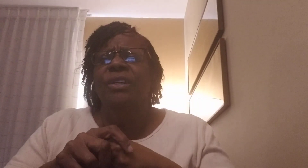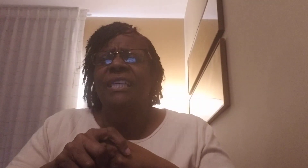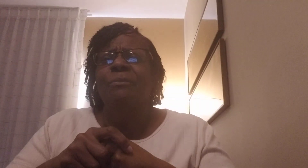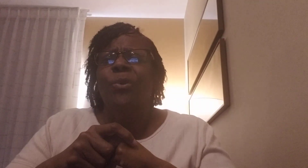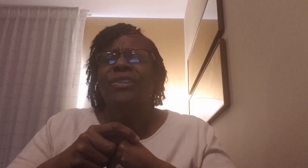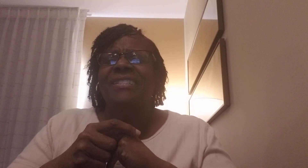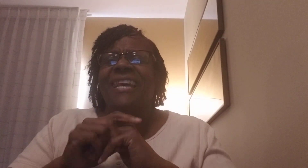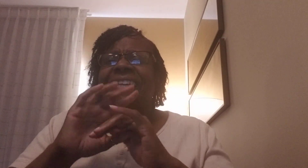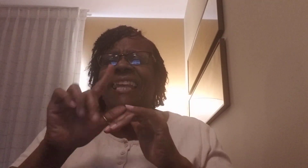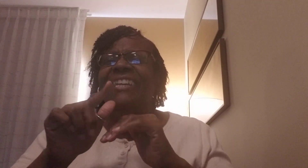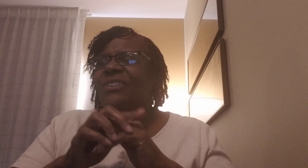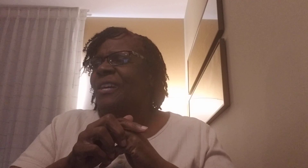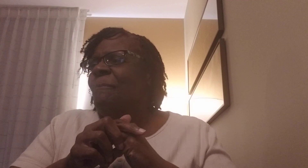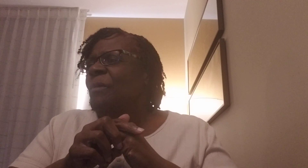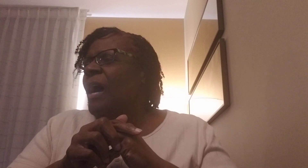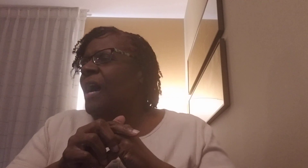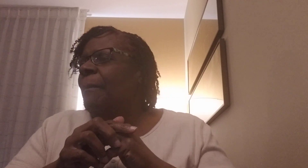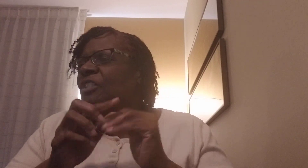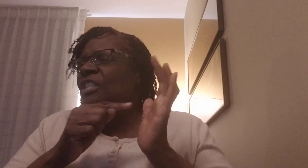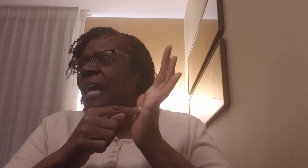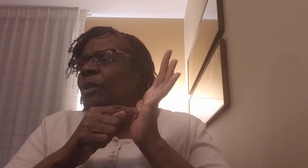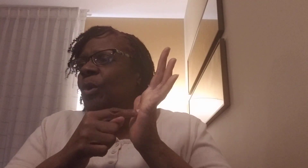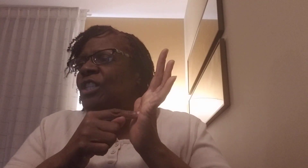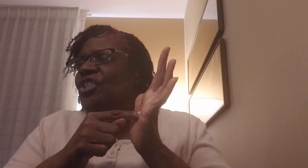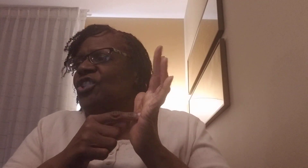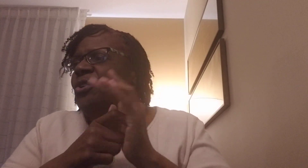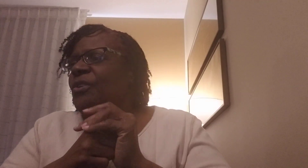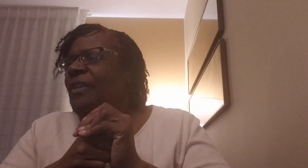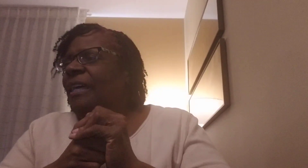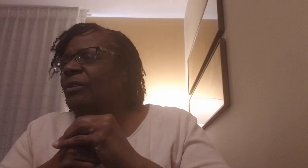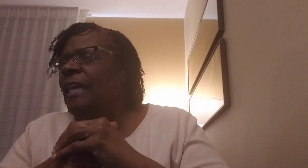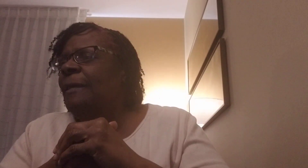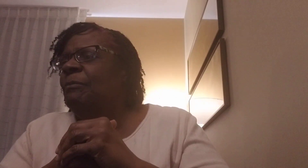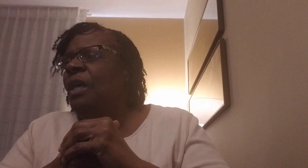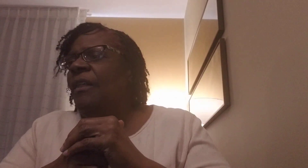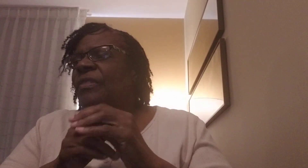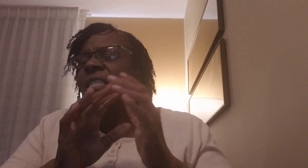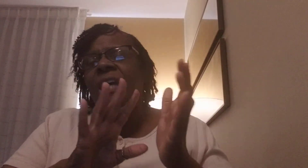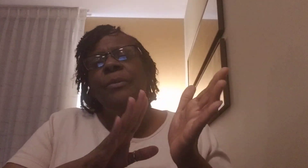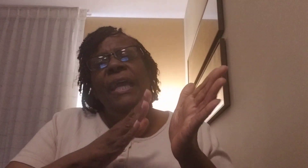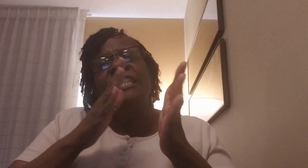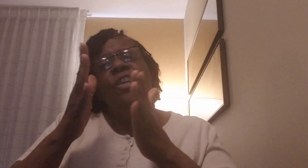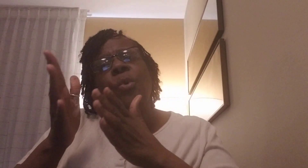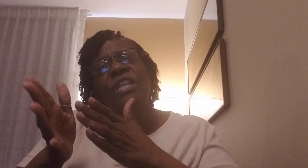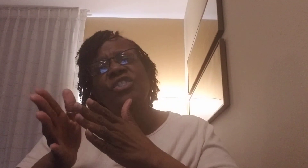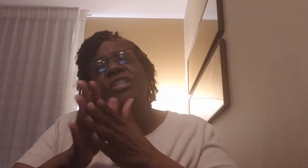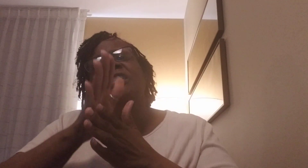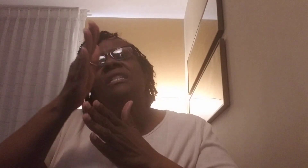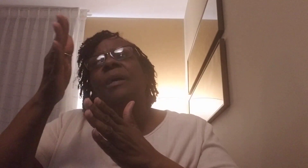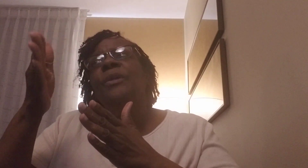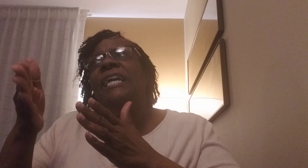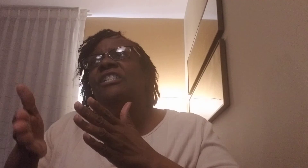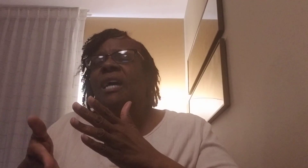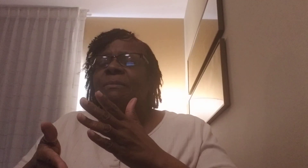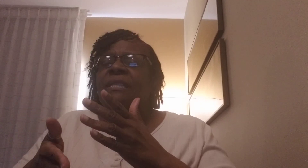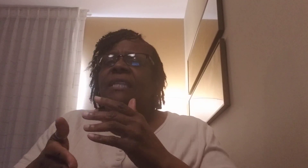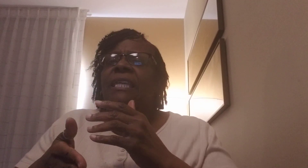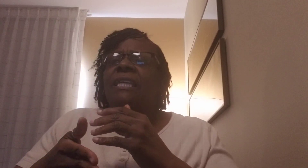get more into that later. I just kind of wanted to show you that. Okay. The WH questions, the WH comes at the end.